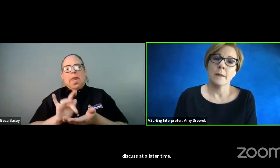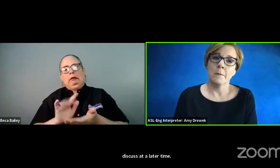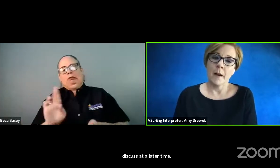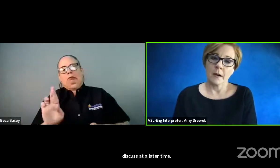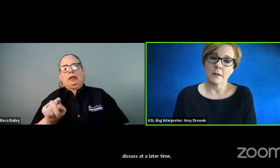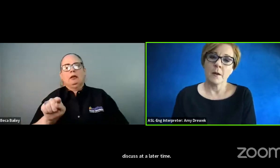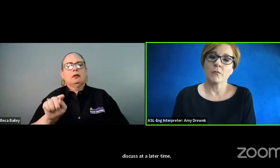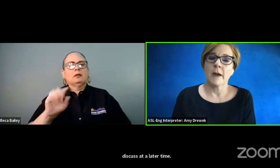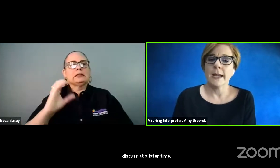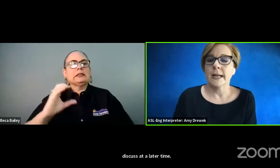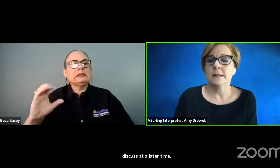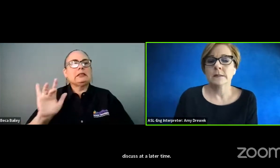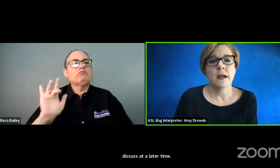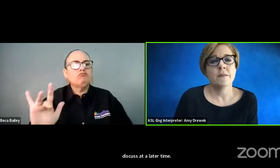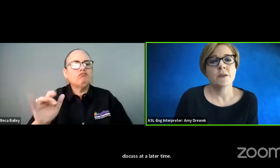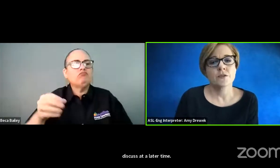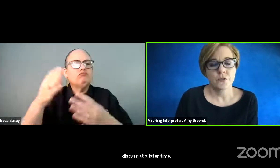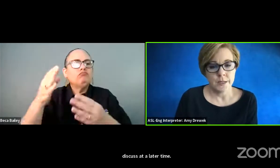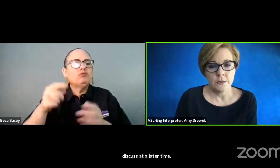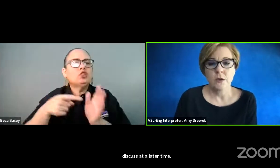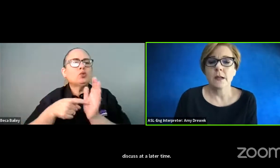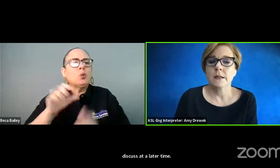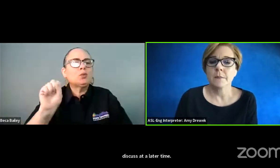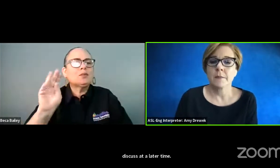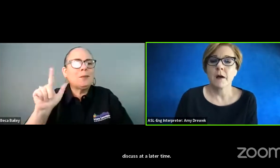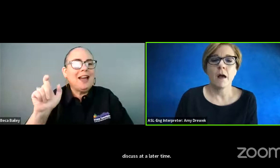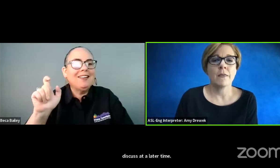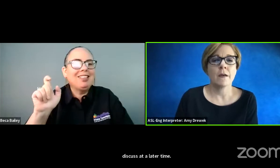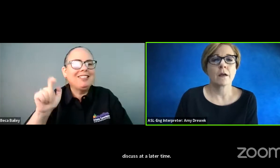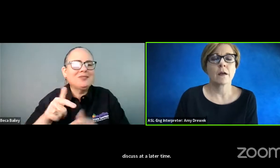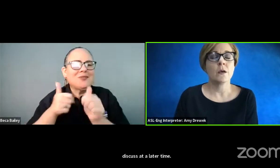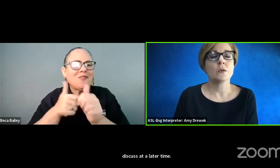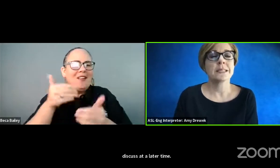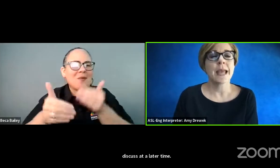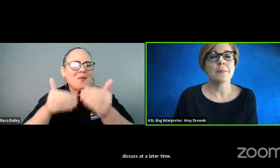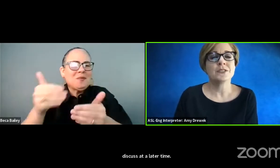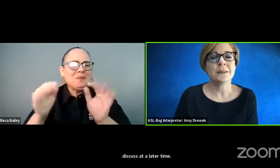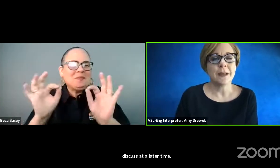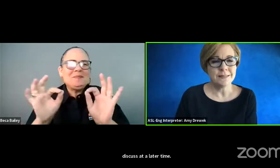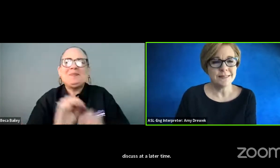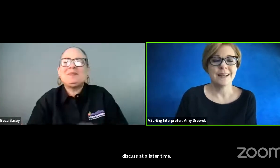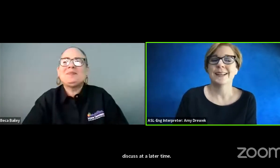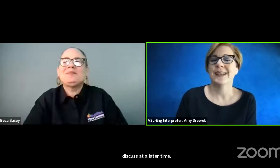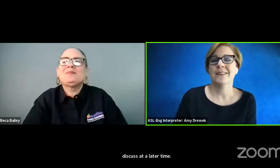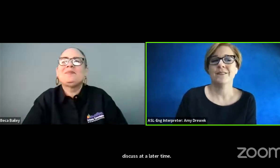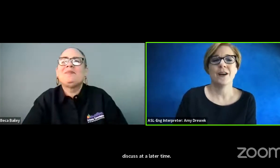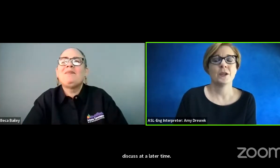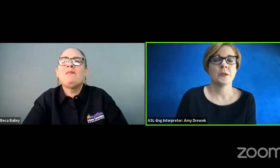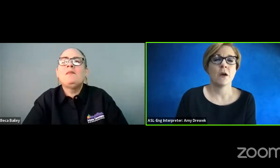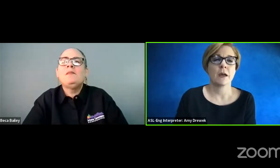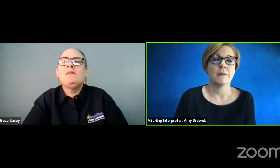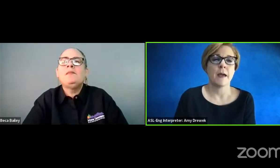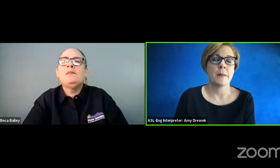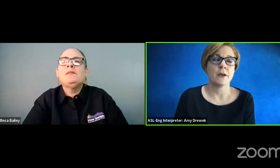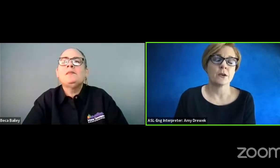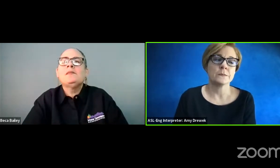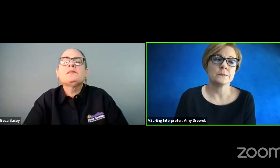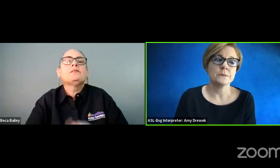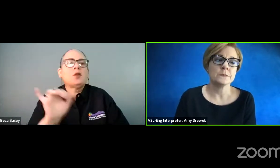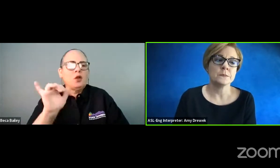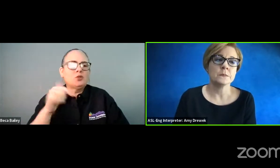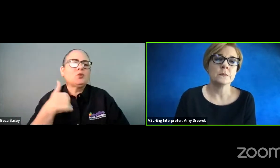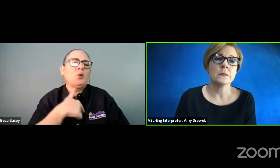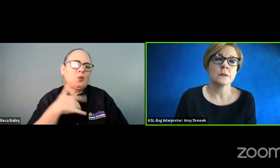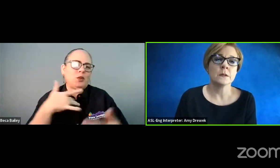again, at the bottom right-hand side of your screen, you can click on the close captioning button and follow along in that